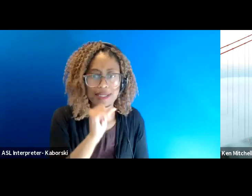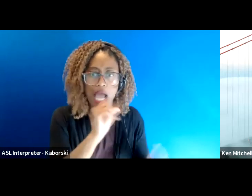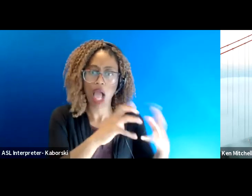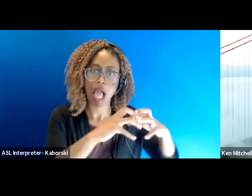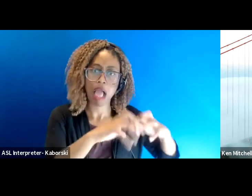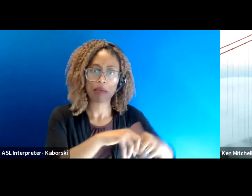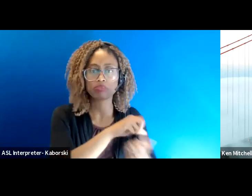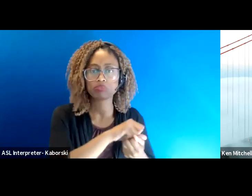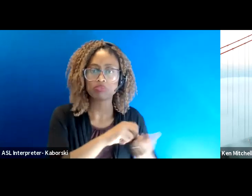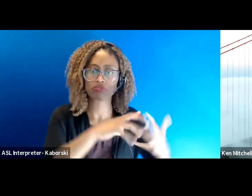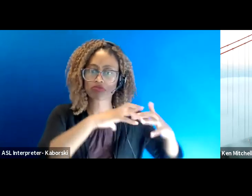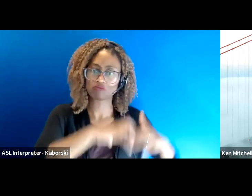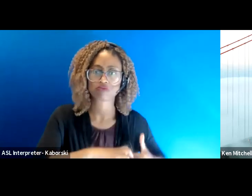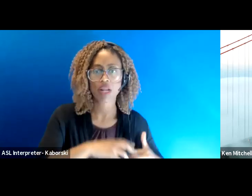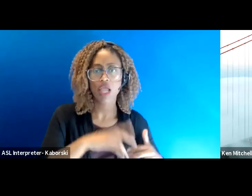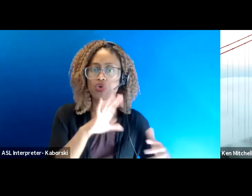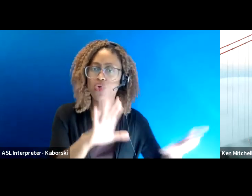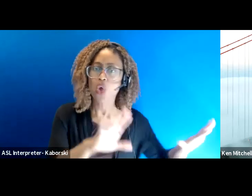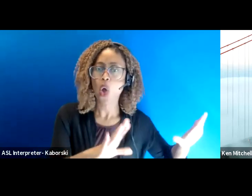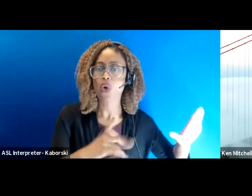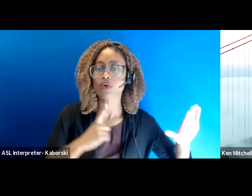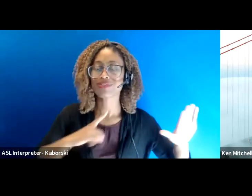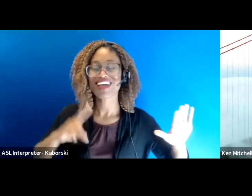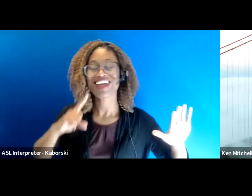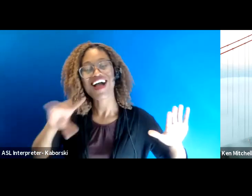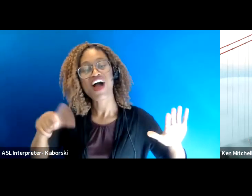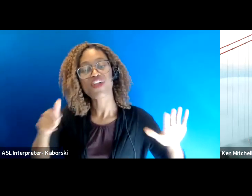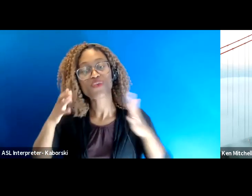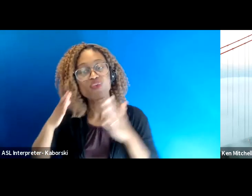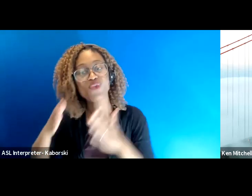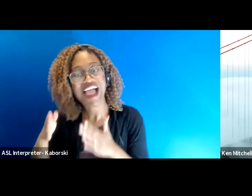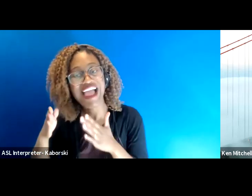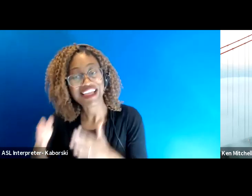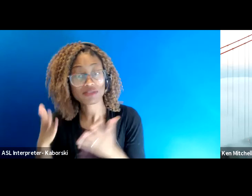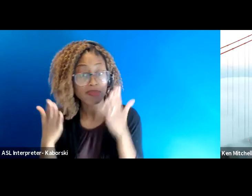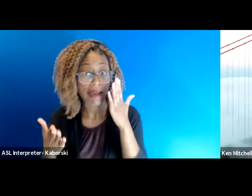may be in another form. It may be,